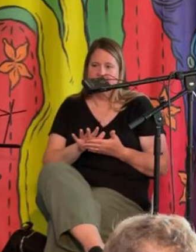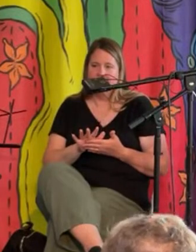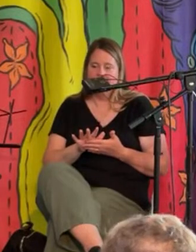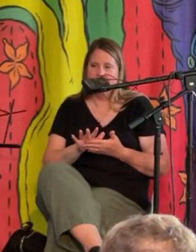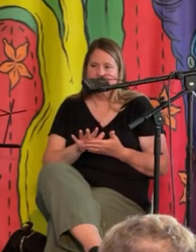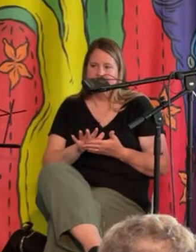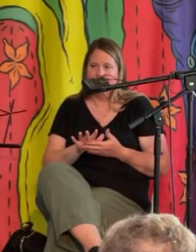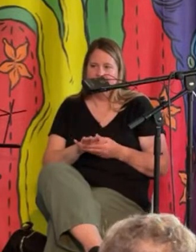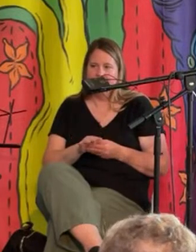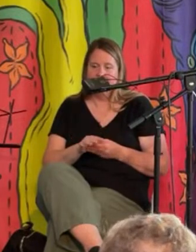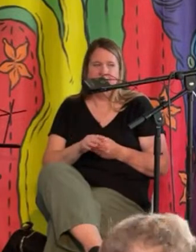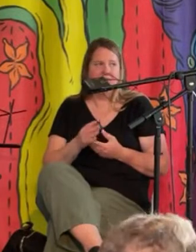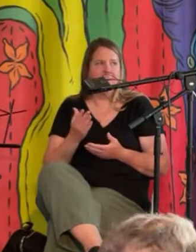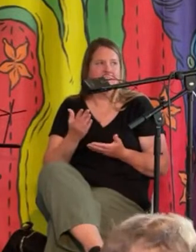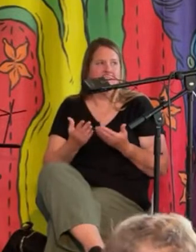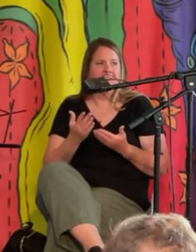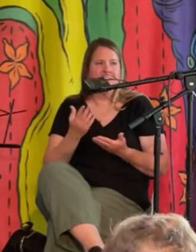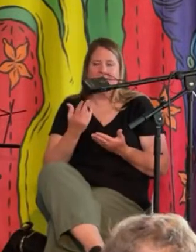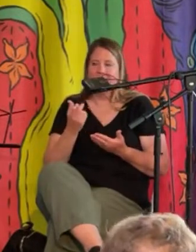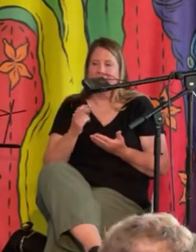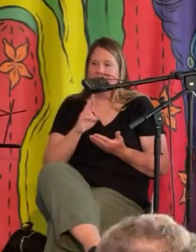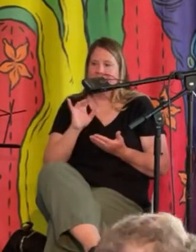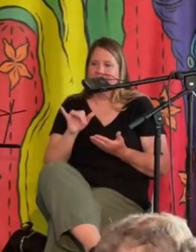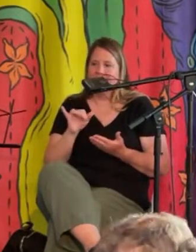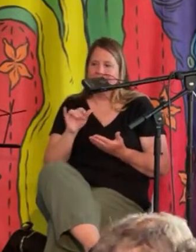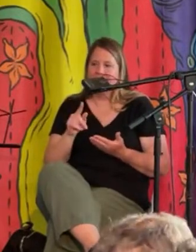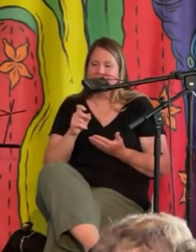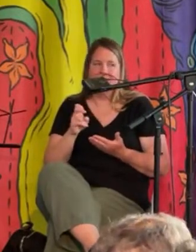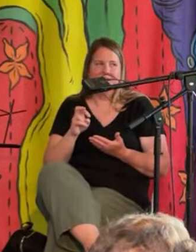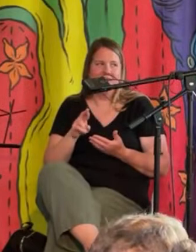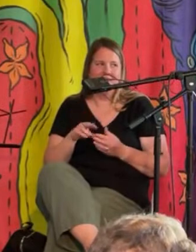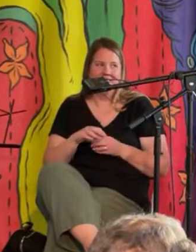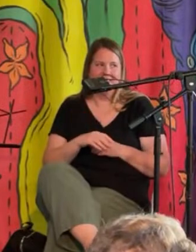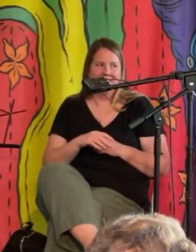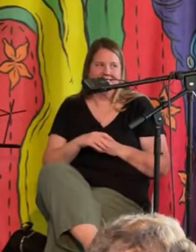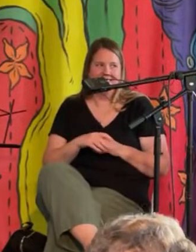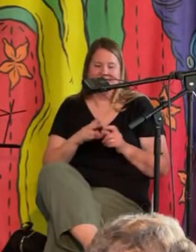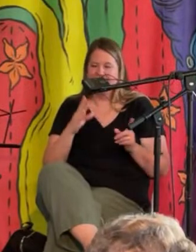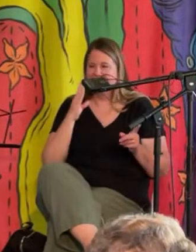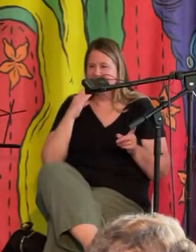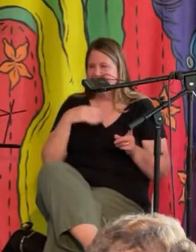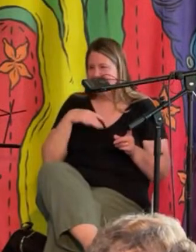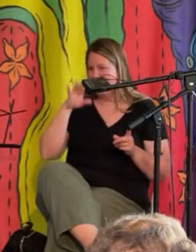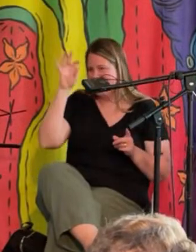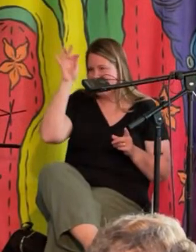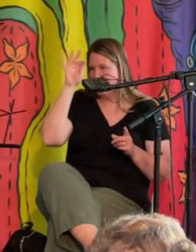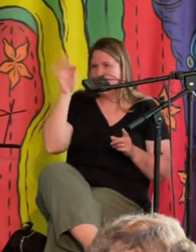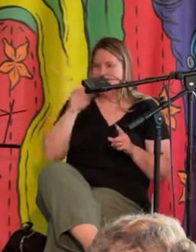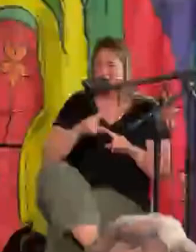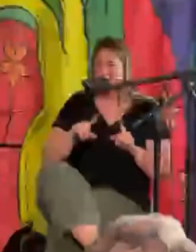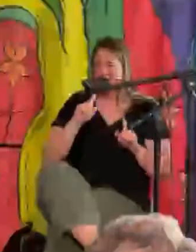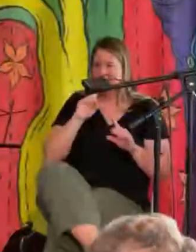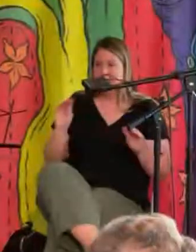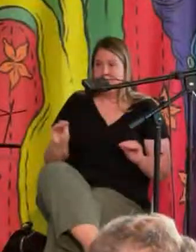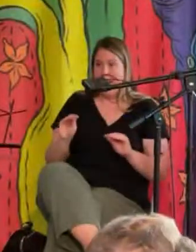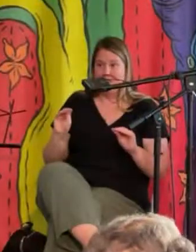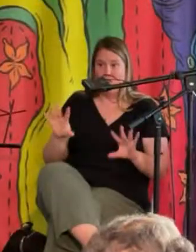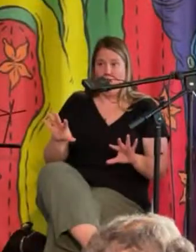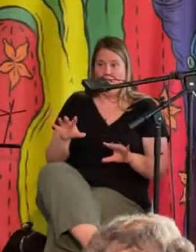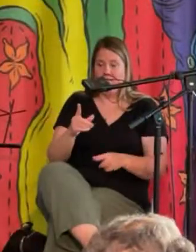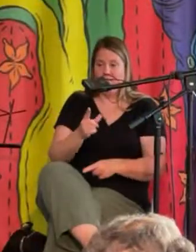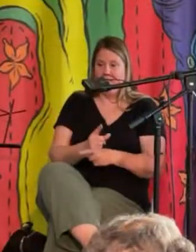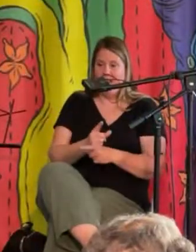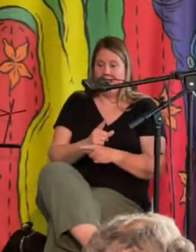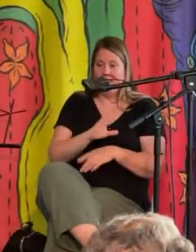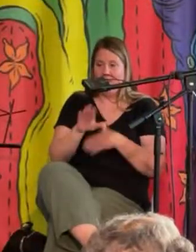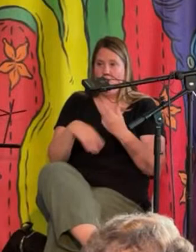film. Maybe Harry Potter, maybe. Oh, you know what? I have no idea. It's sort of magical, though, isn't it? Like all the